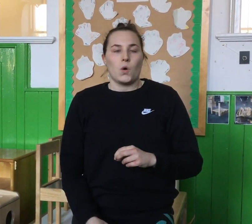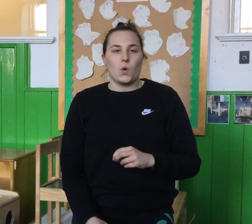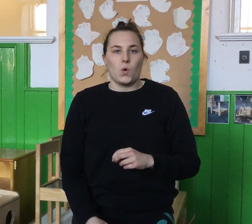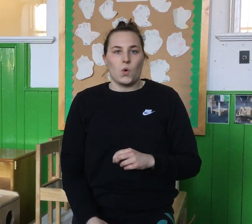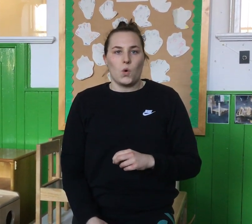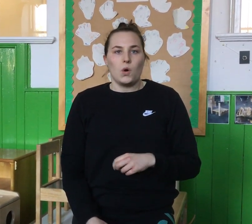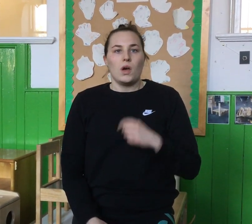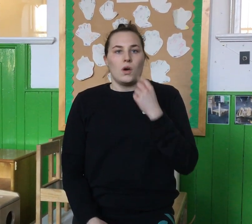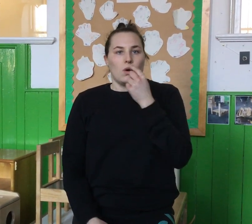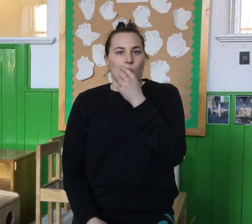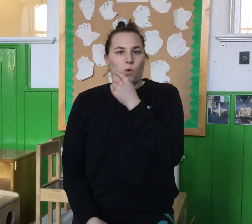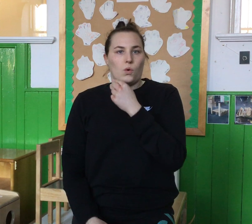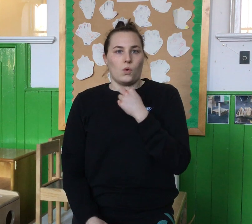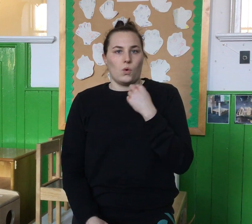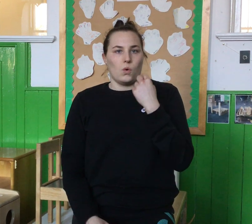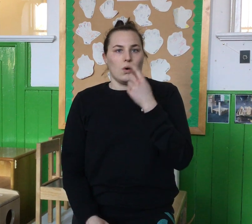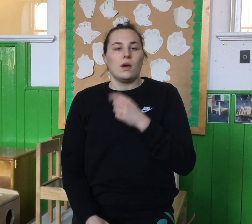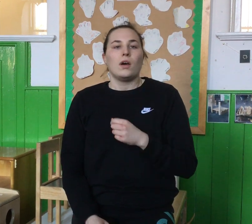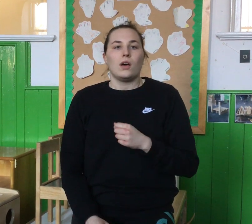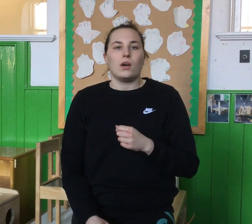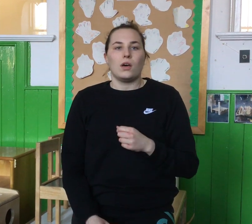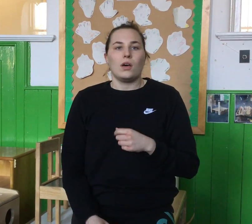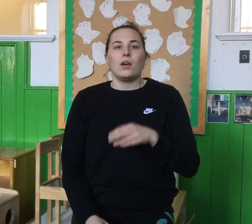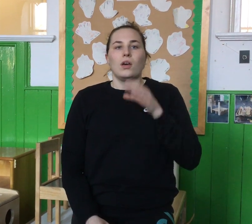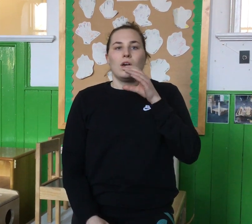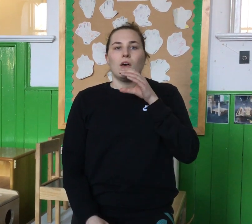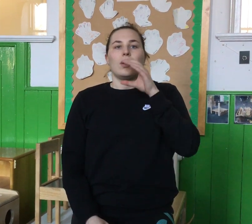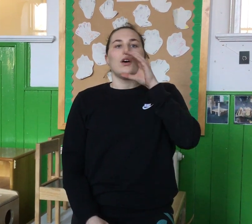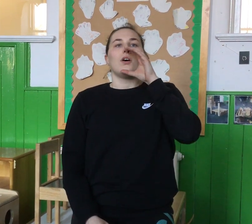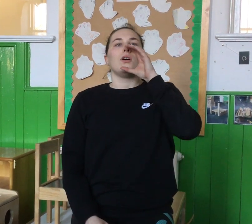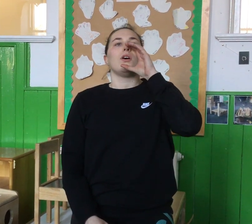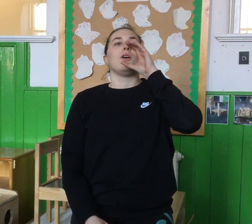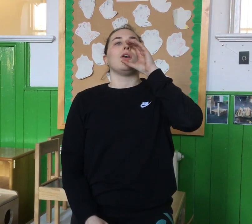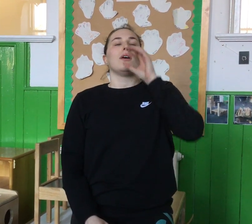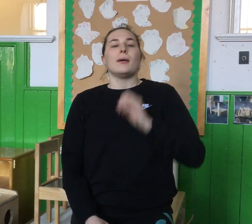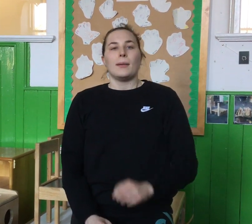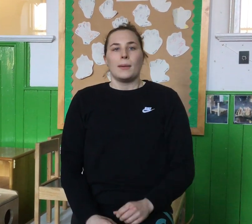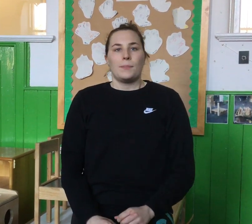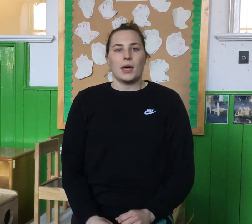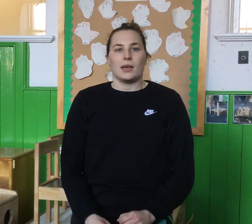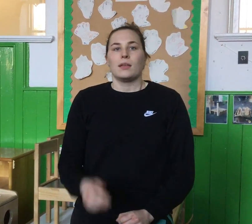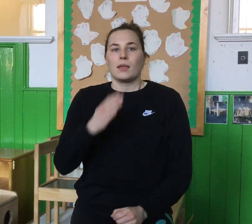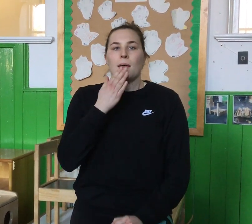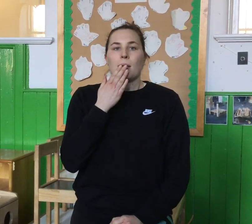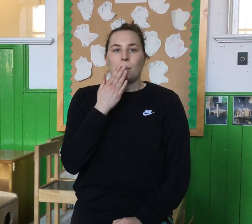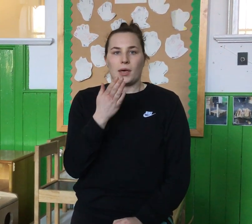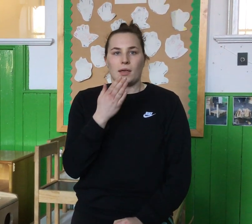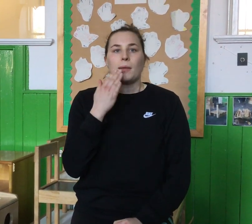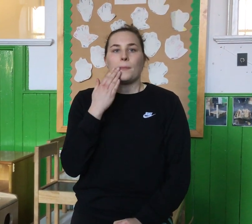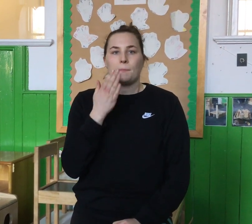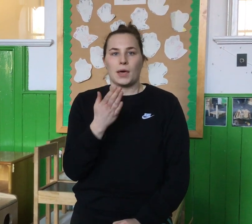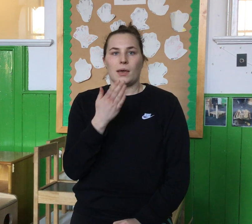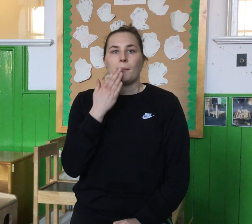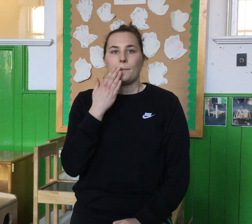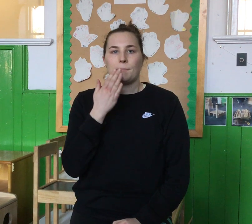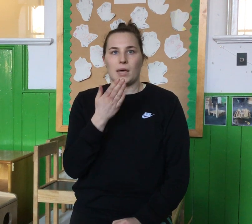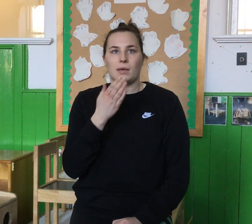O. O. U. Ö. Ö. P. P. P, P.